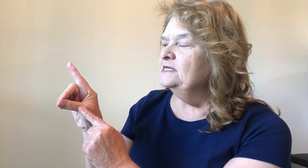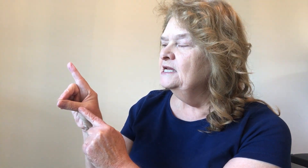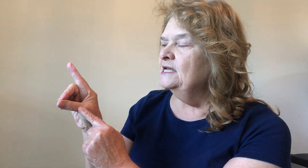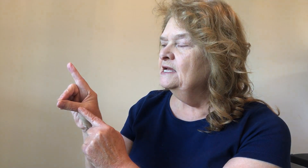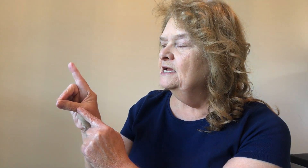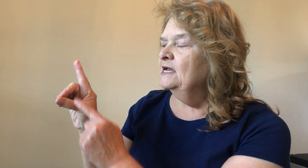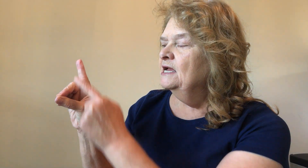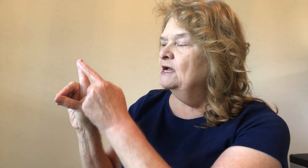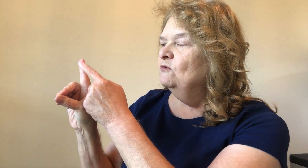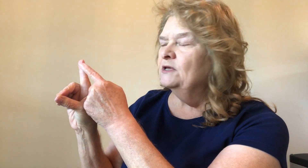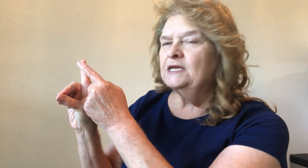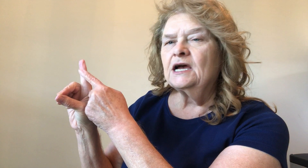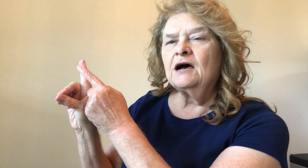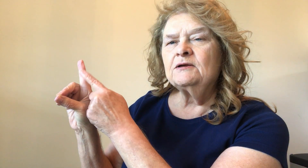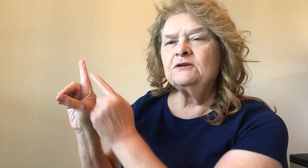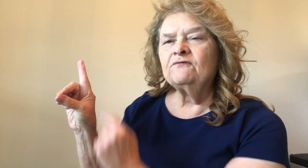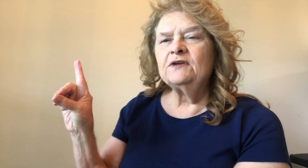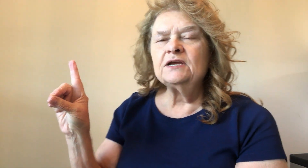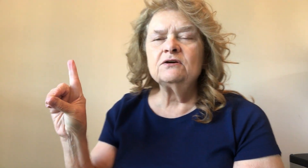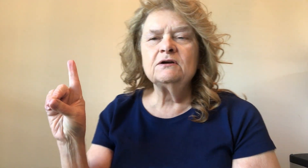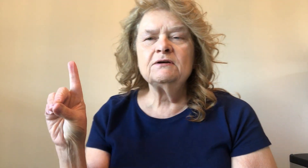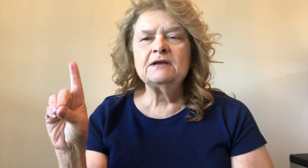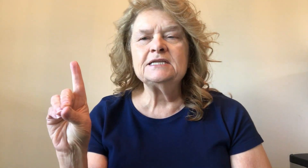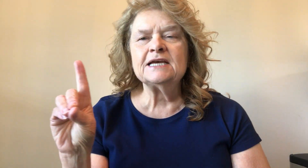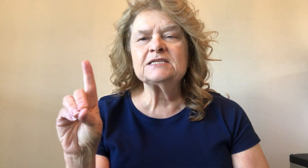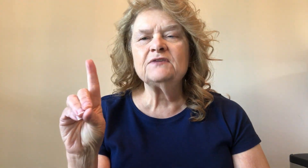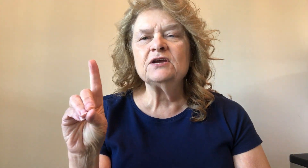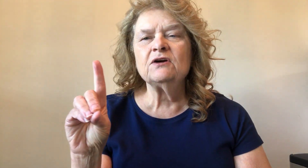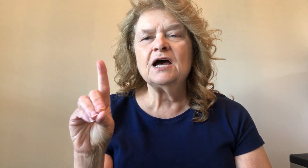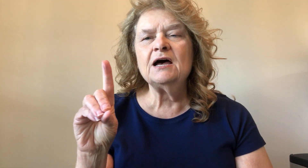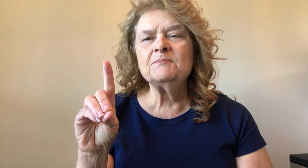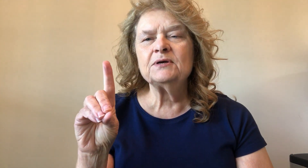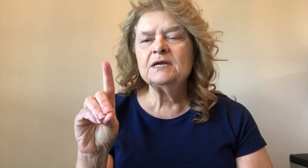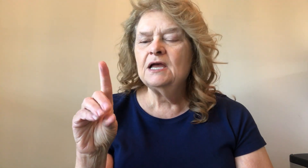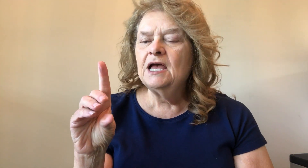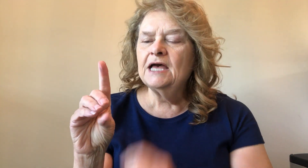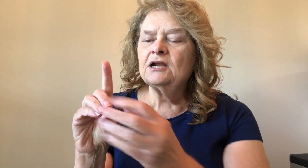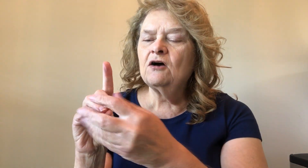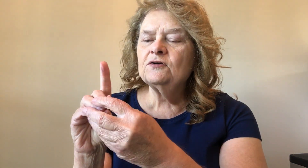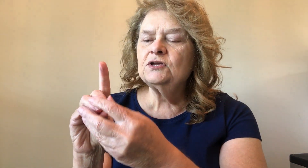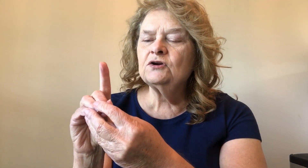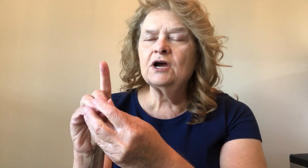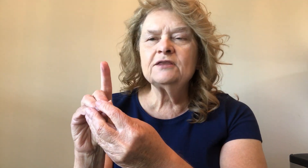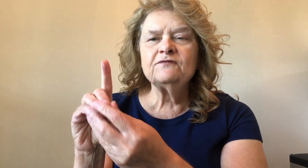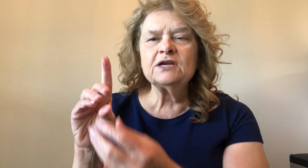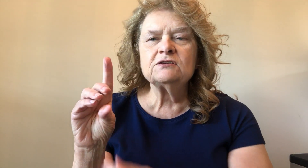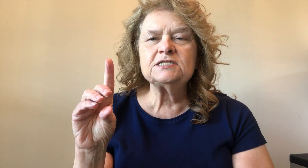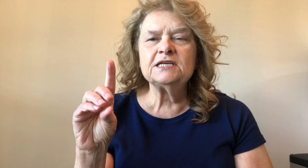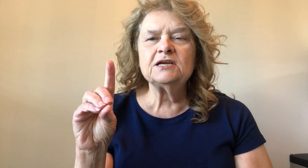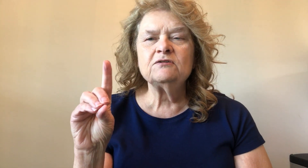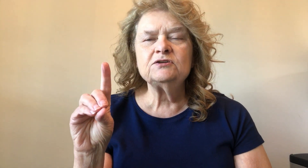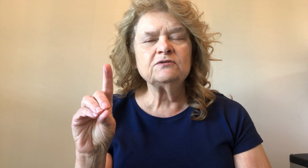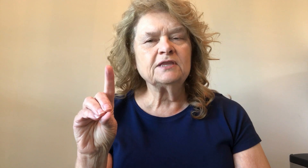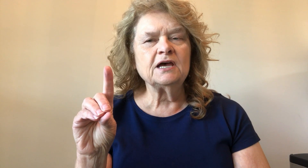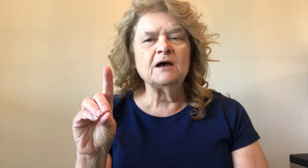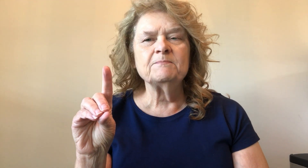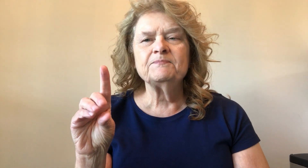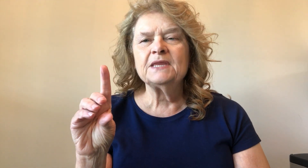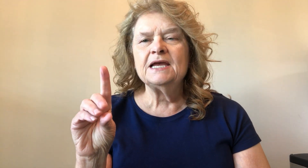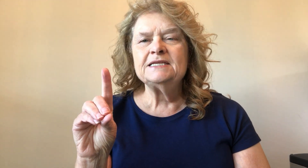D with your index finger up, and all your other fingers sitting on your thumb.